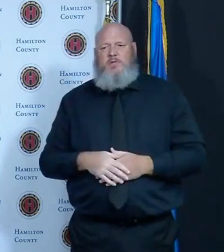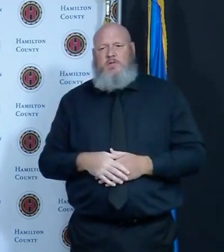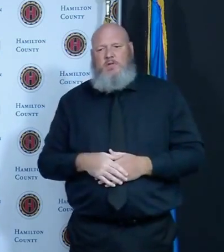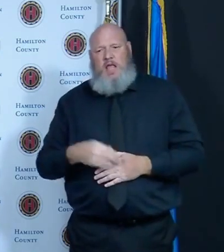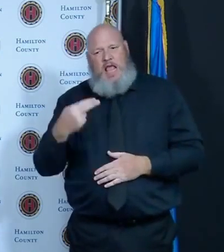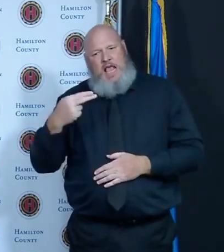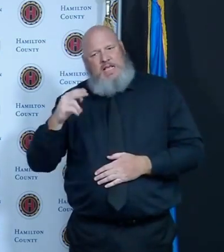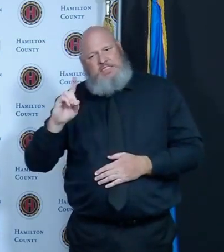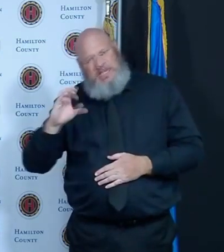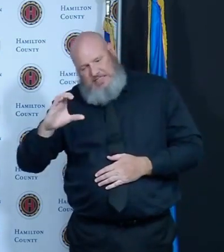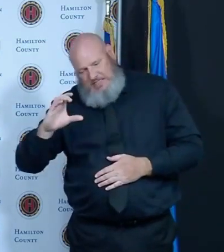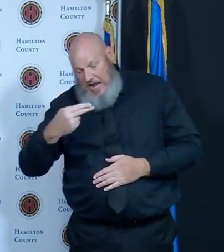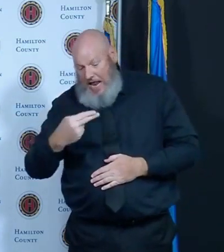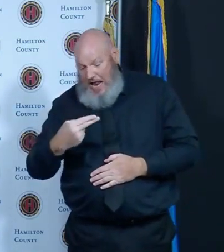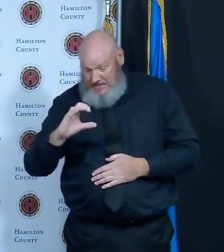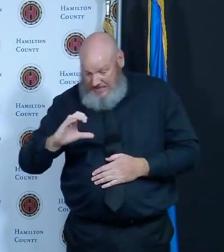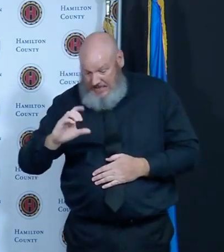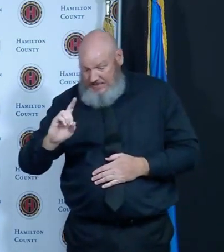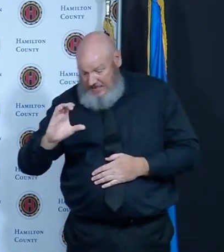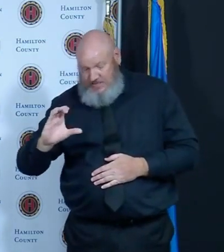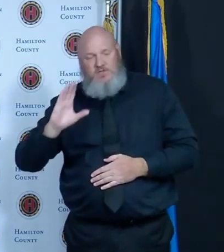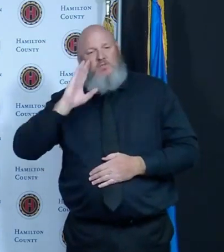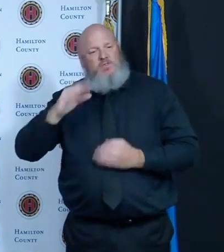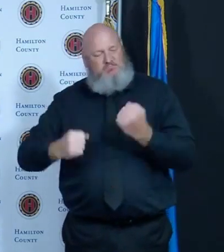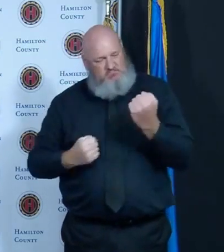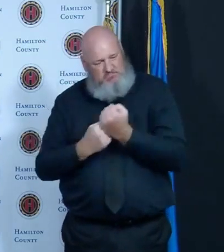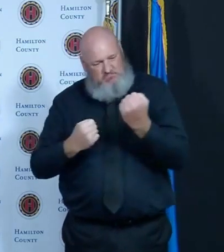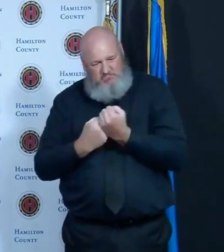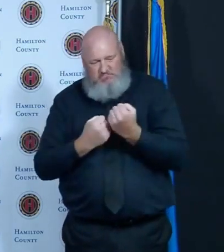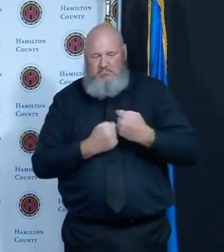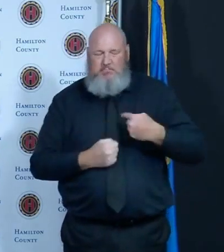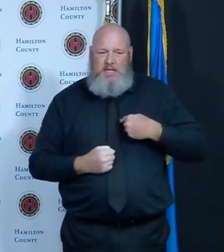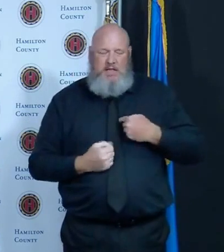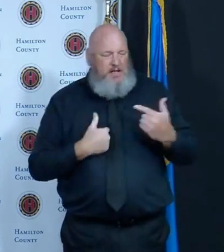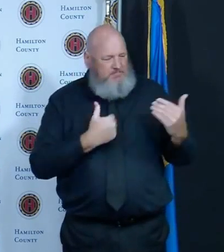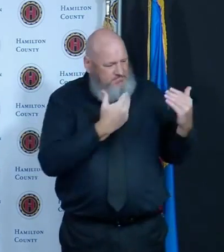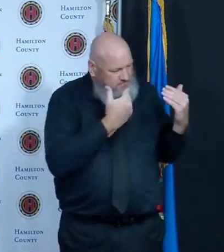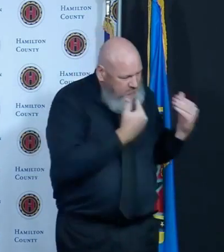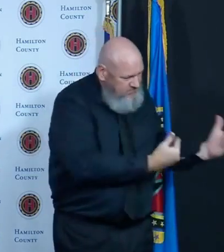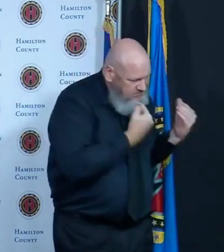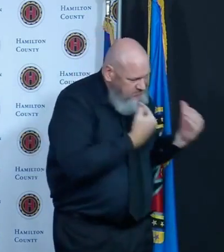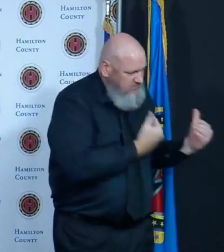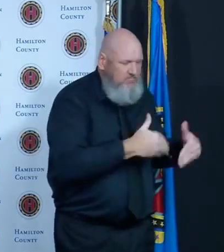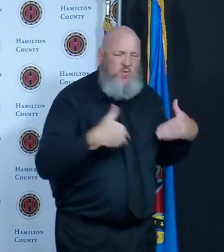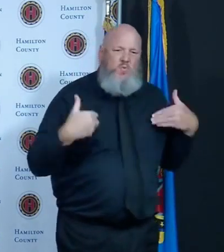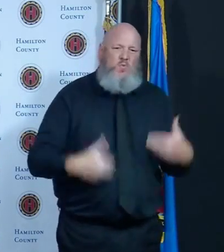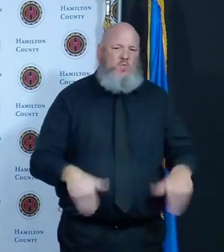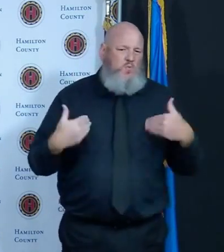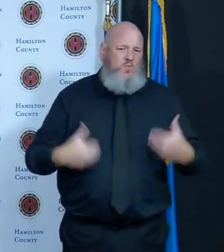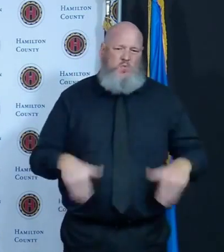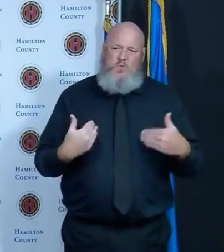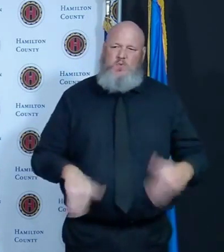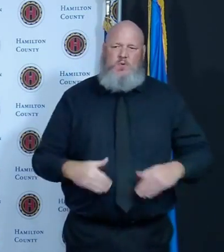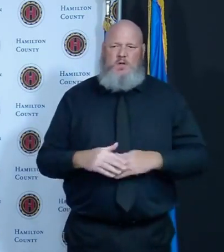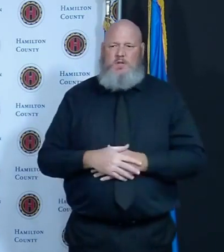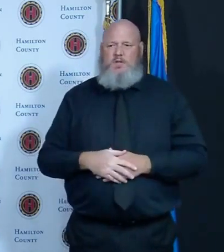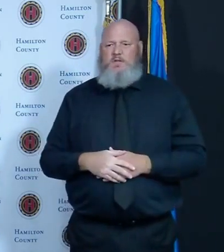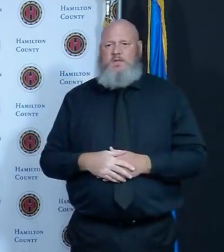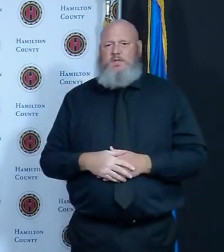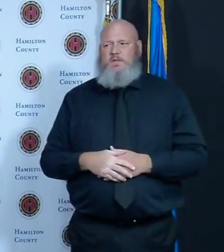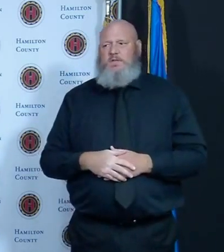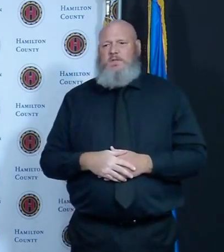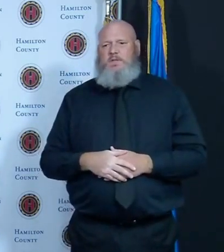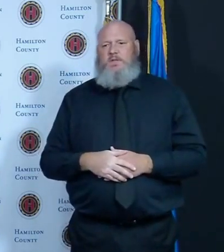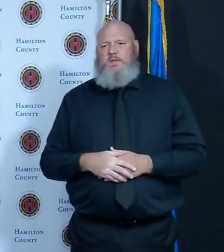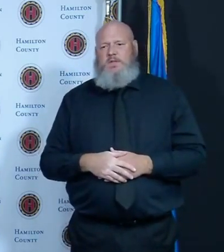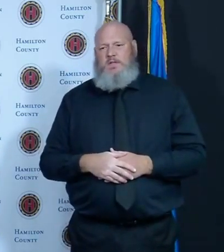handle a situation, that I can call anybody over there, from Pat Longo through his entire staff, and every person who usually walks those